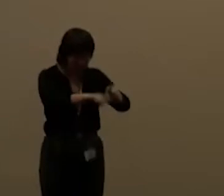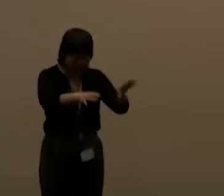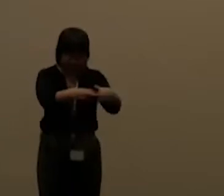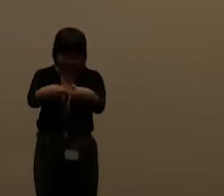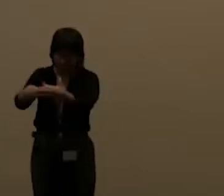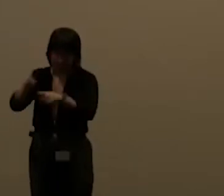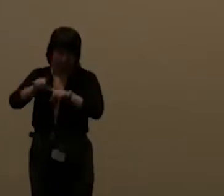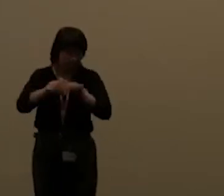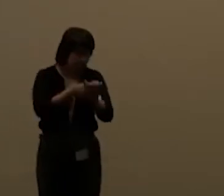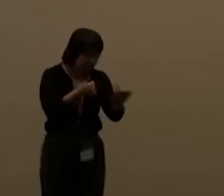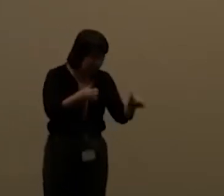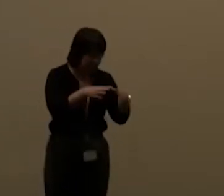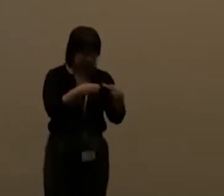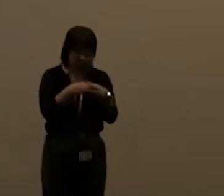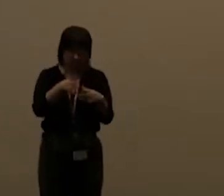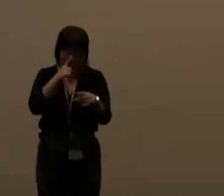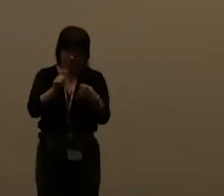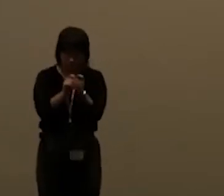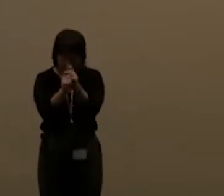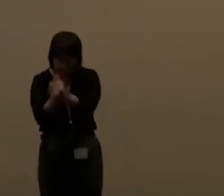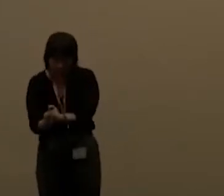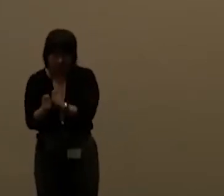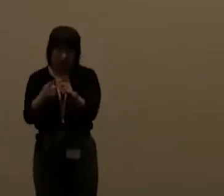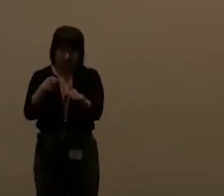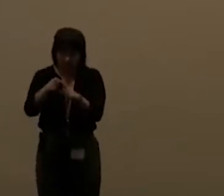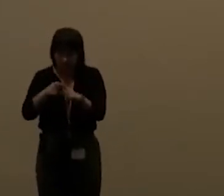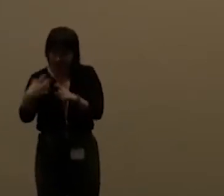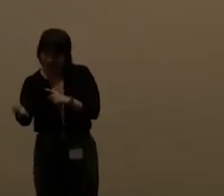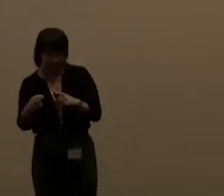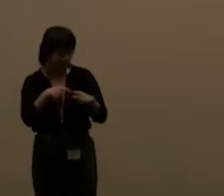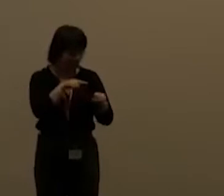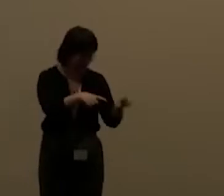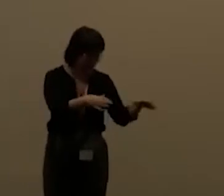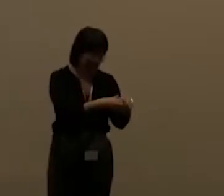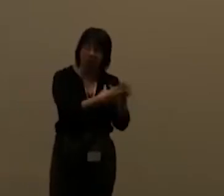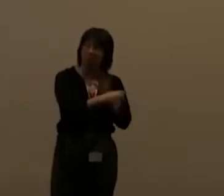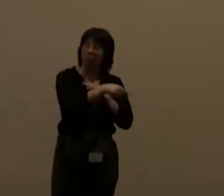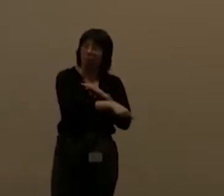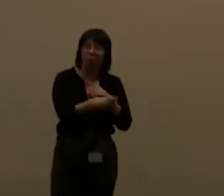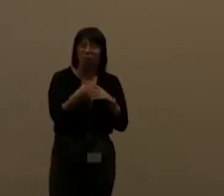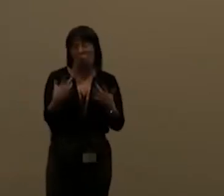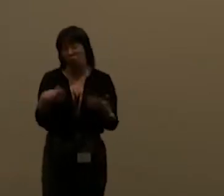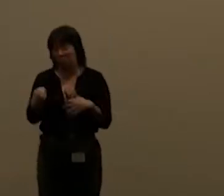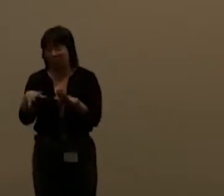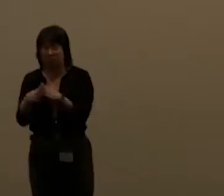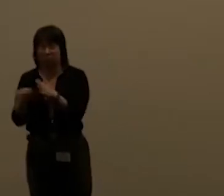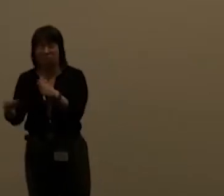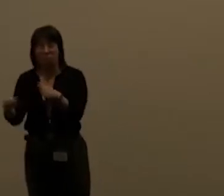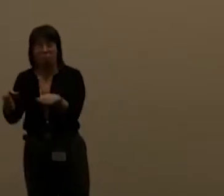org-wise or a different team, we can filter like the apps that I have for just this team, for example, or whether it's